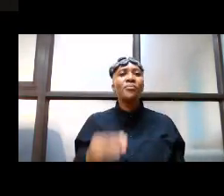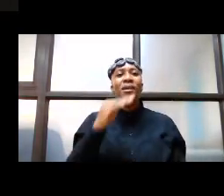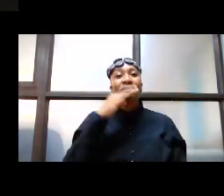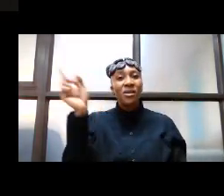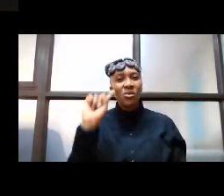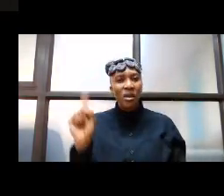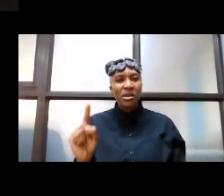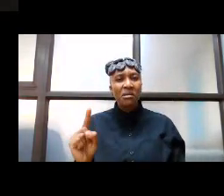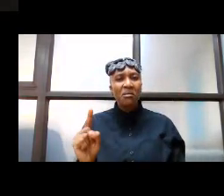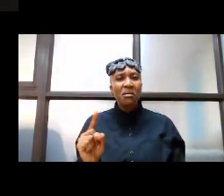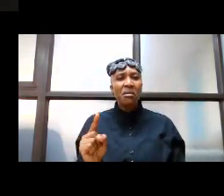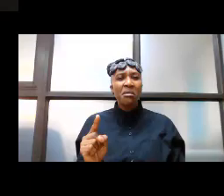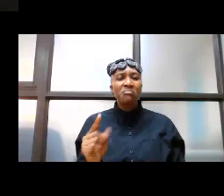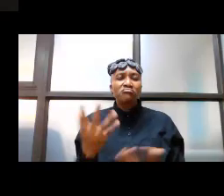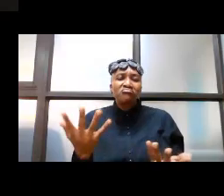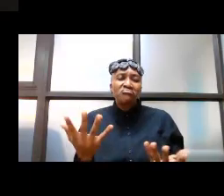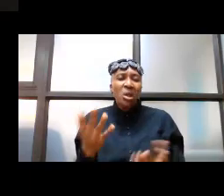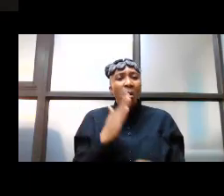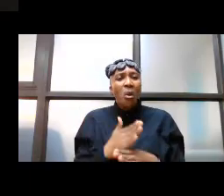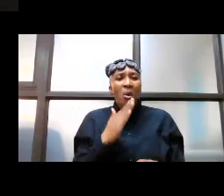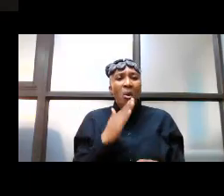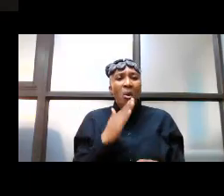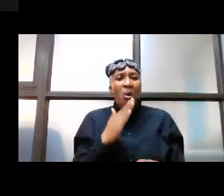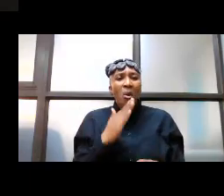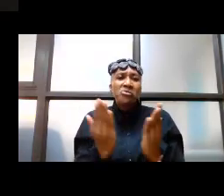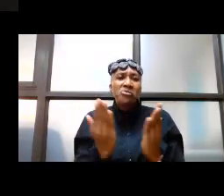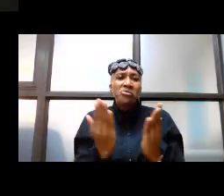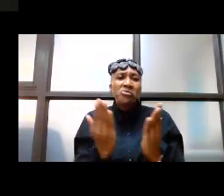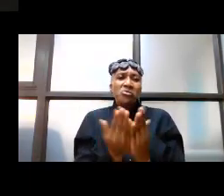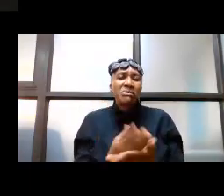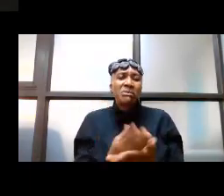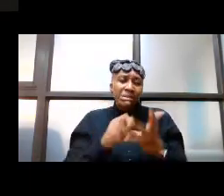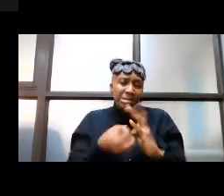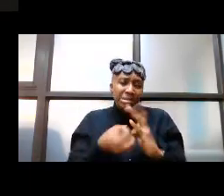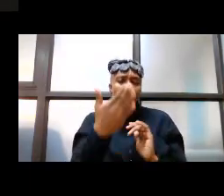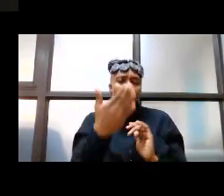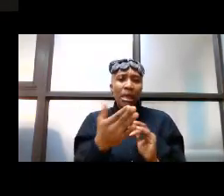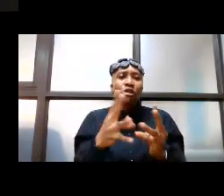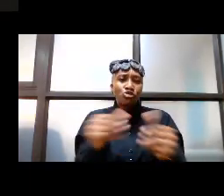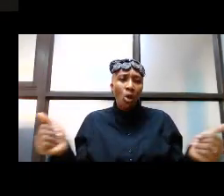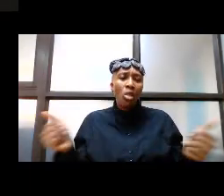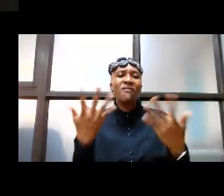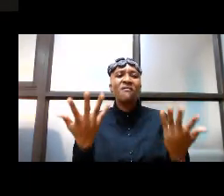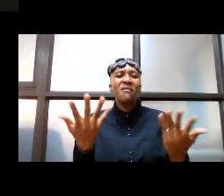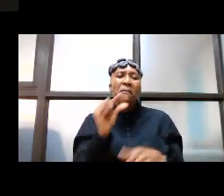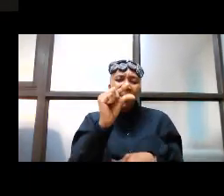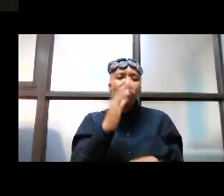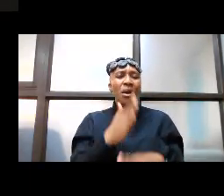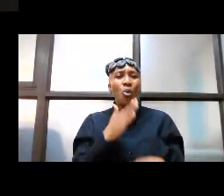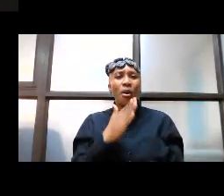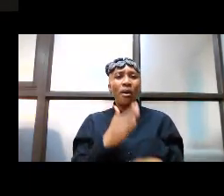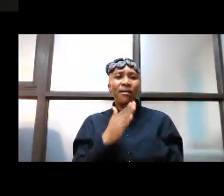work that the school could do to try and remedy. But you do find that even those that might know Braille,